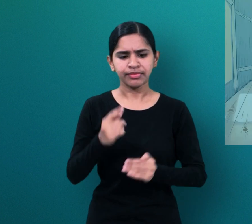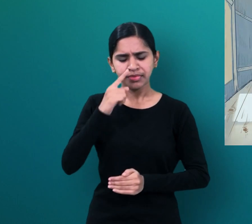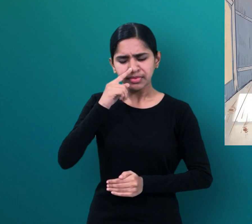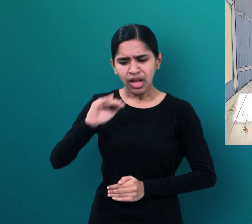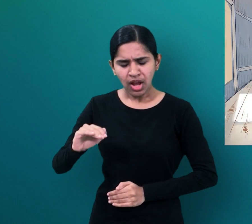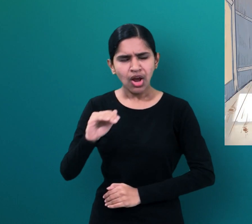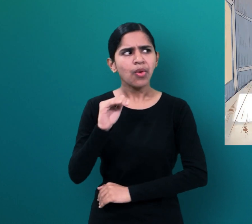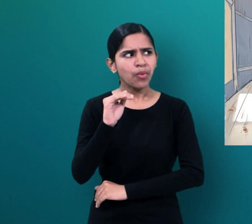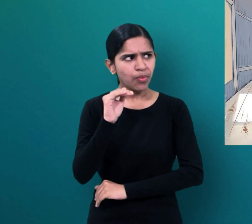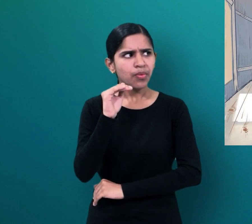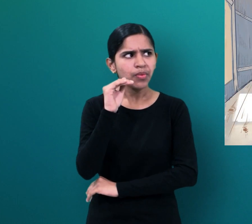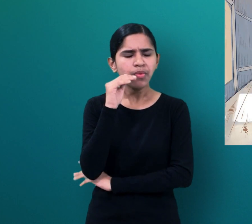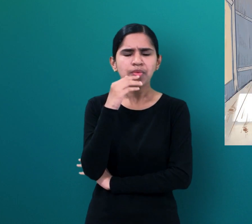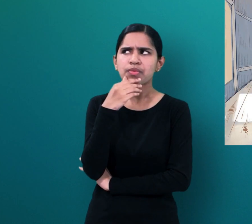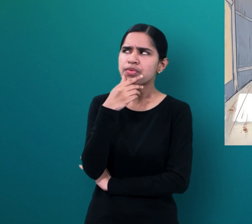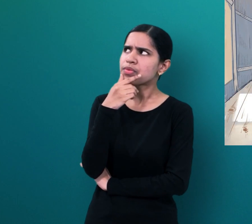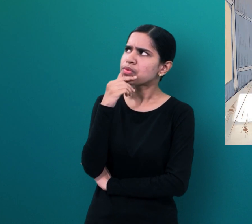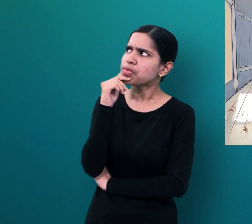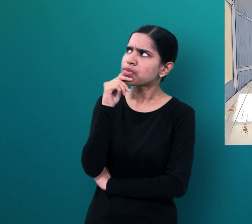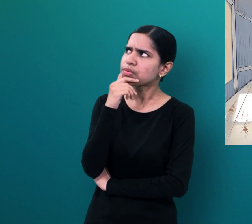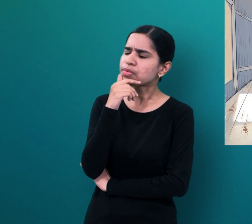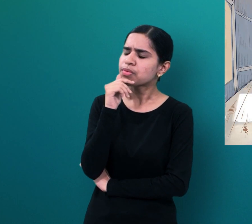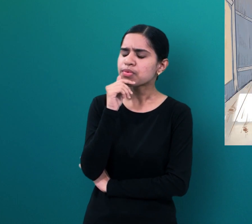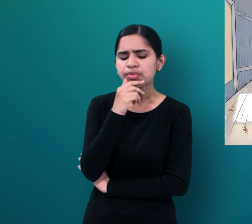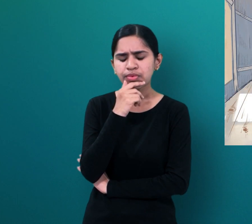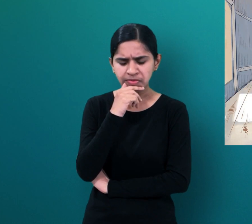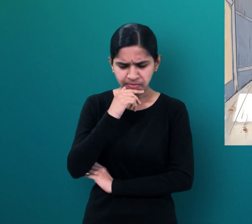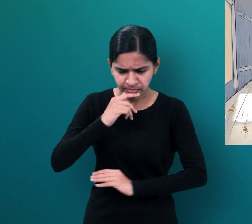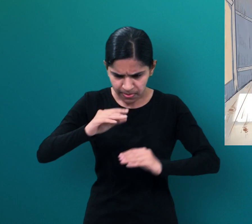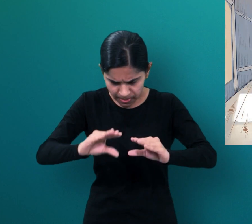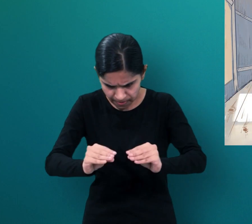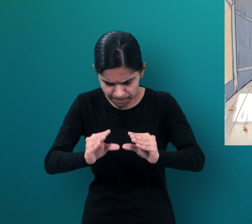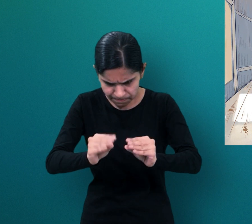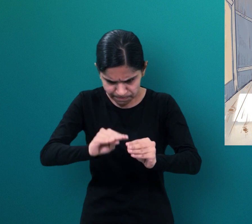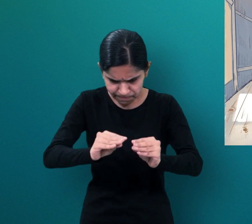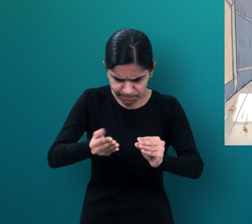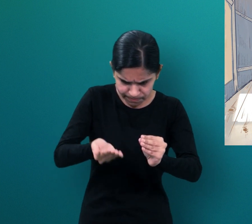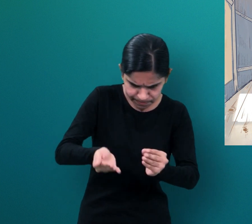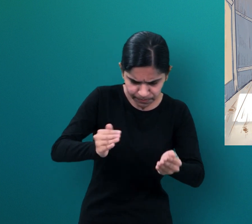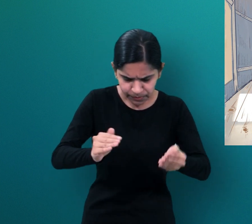As Aski attempted to make a pot, she wondered, what story should I tell the Dilka?